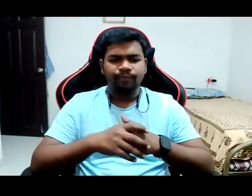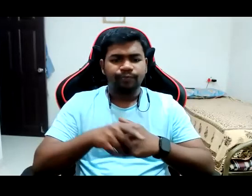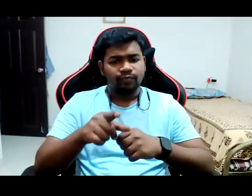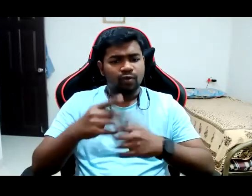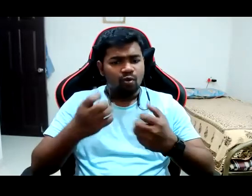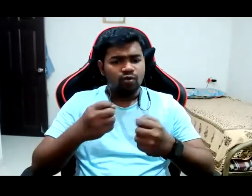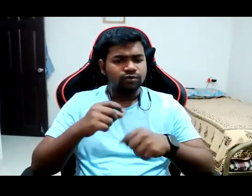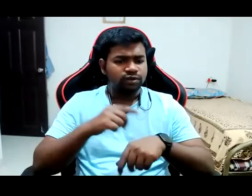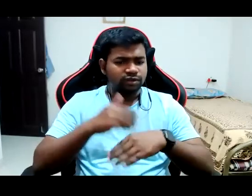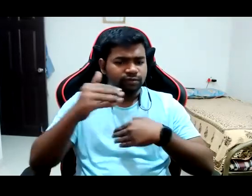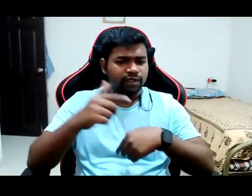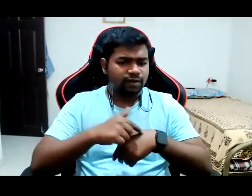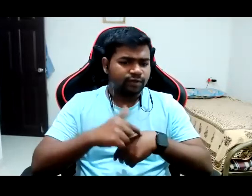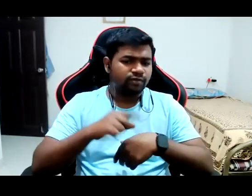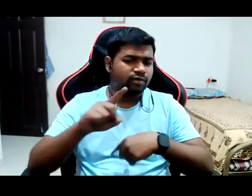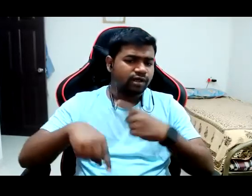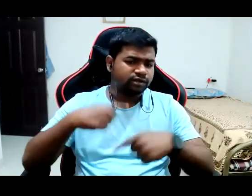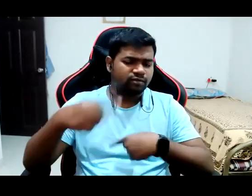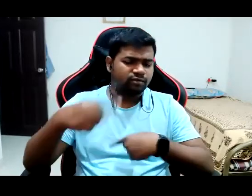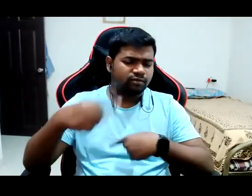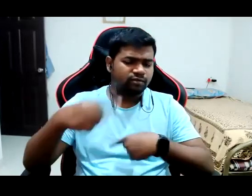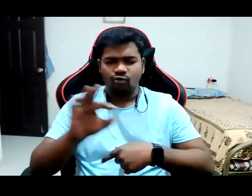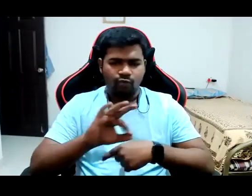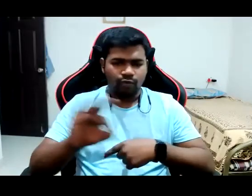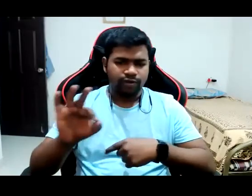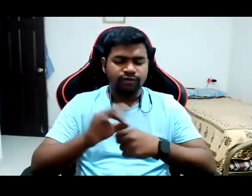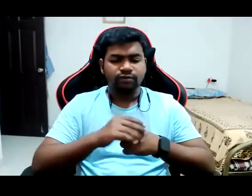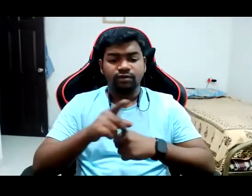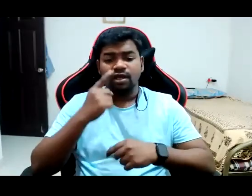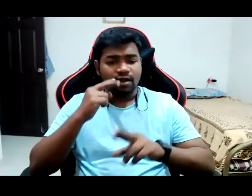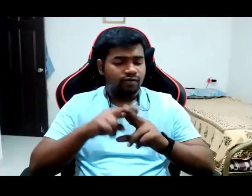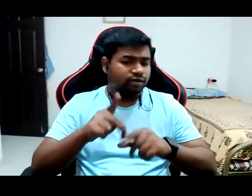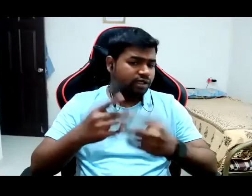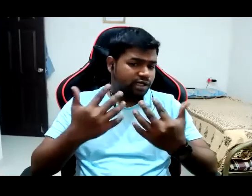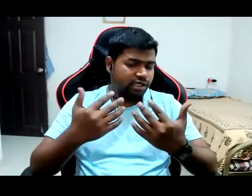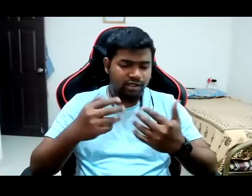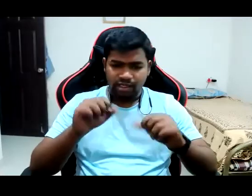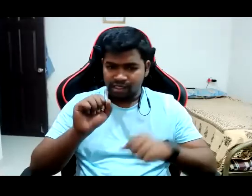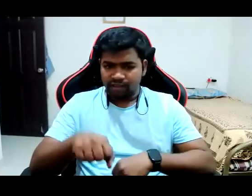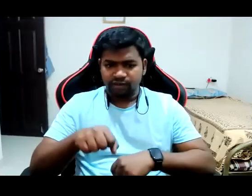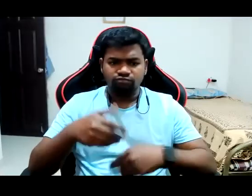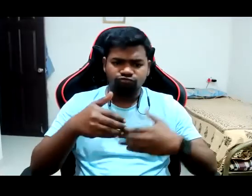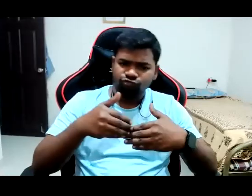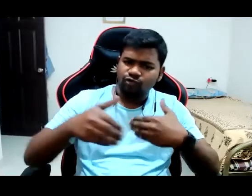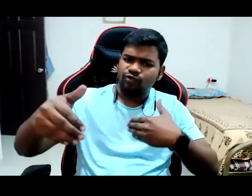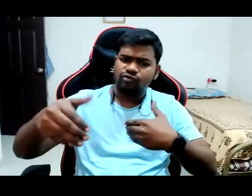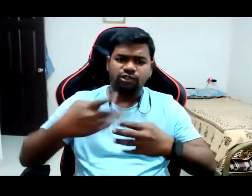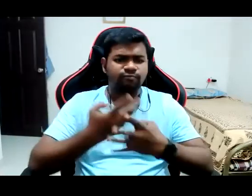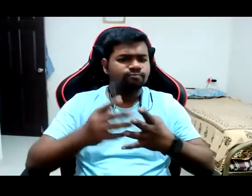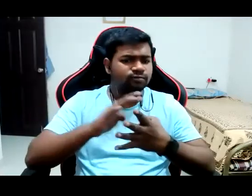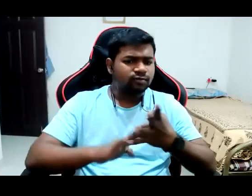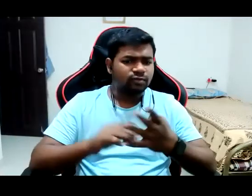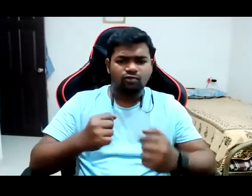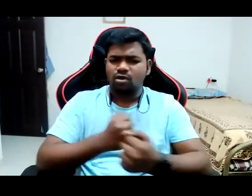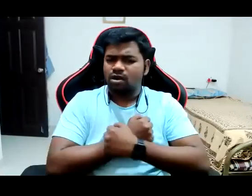spend some time on in the next couple of weeks. And if the answer is yes, then we would actually be floating very soon a sheet where we would love for